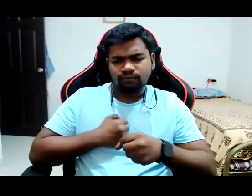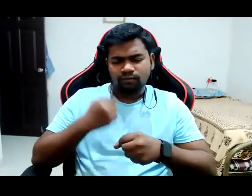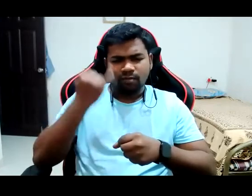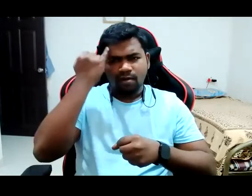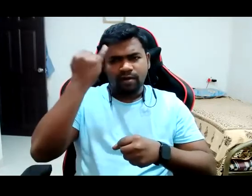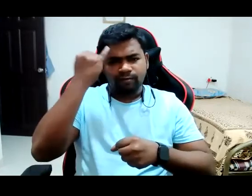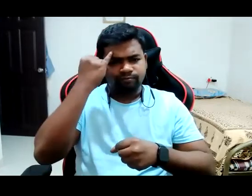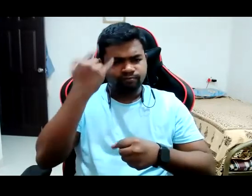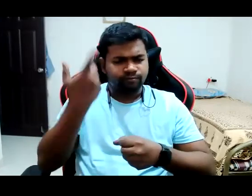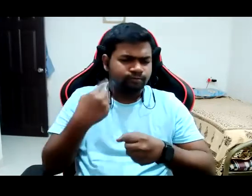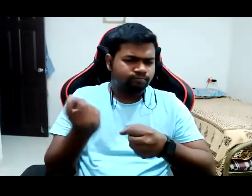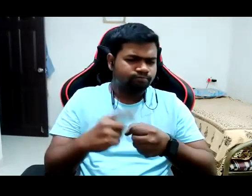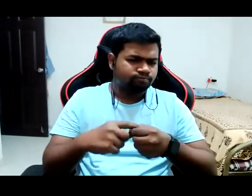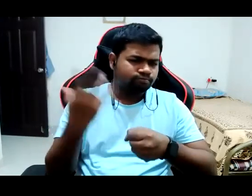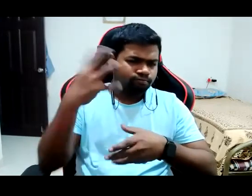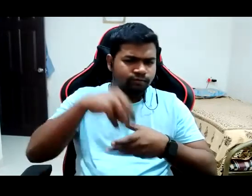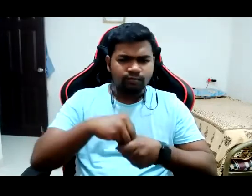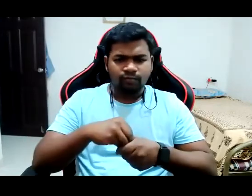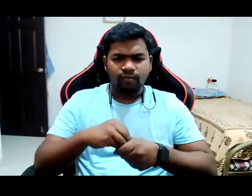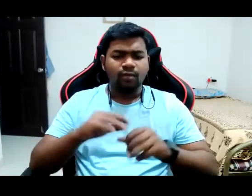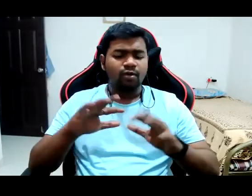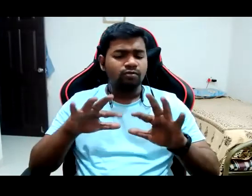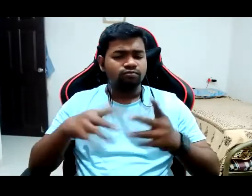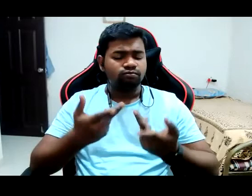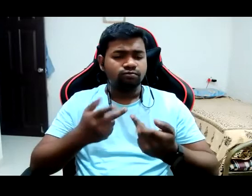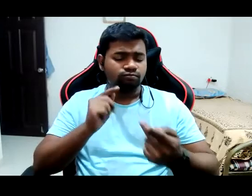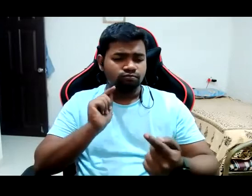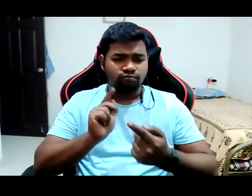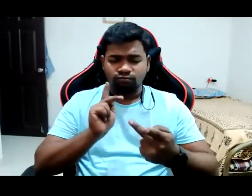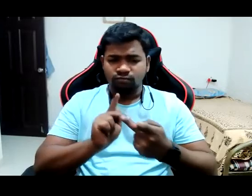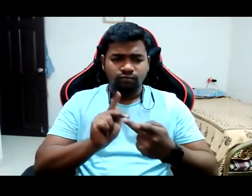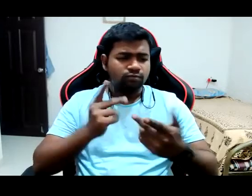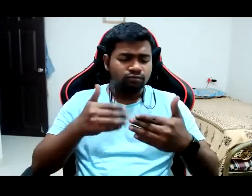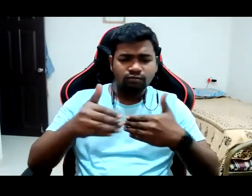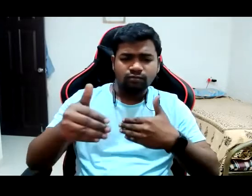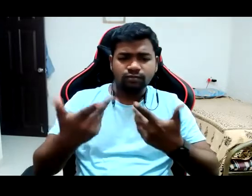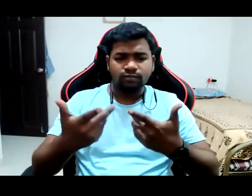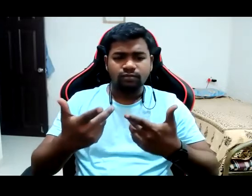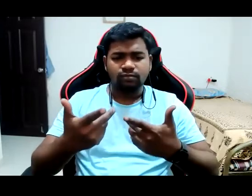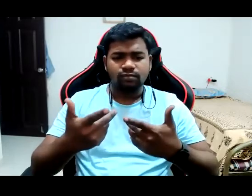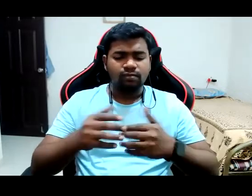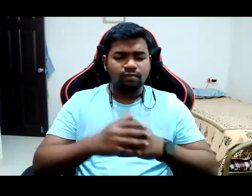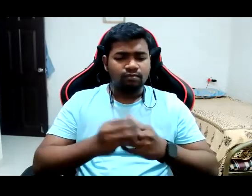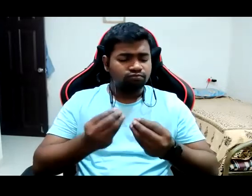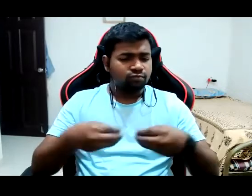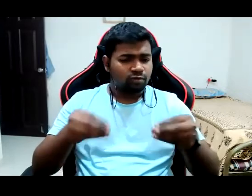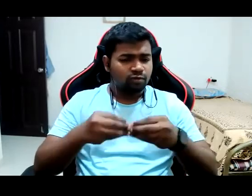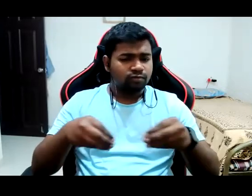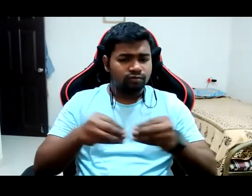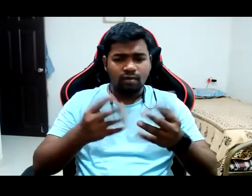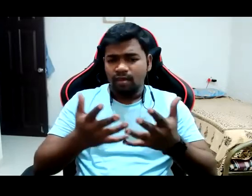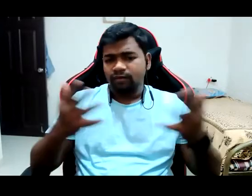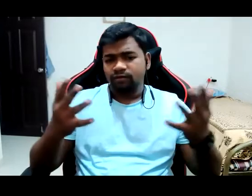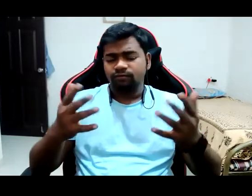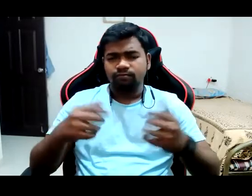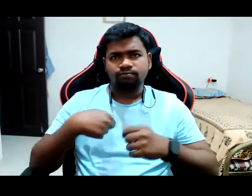Right. into it. Right. What exactly will actually go in all these things. There are a lot of things which are running in my